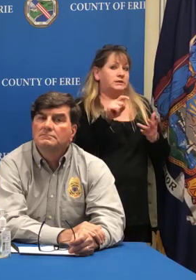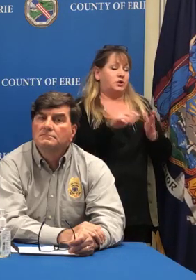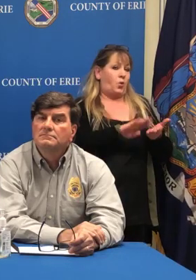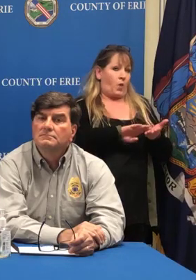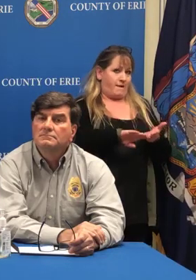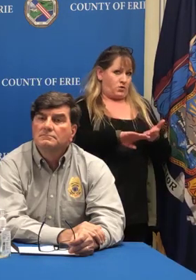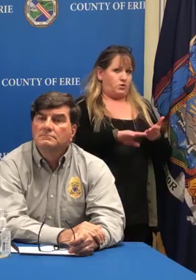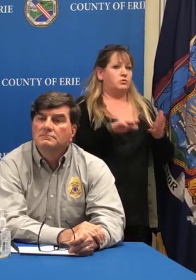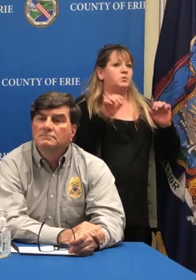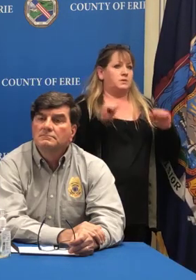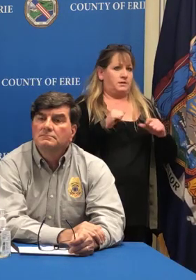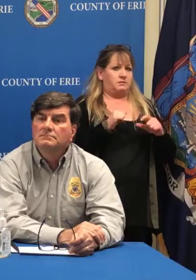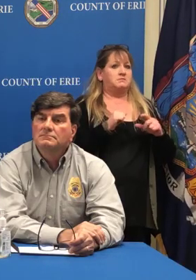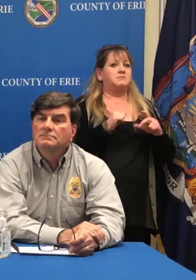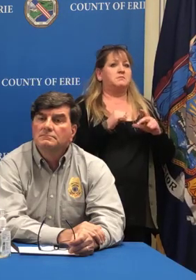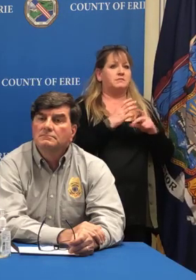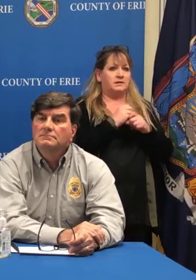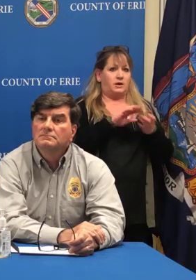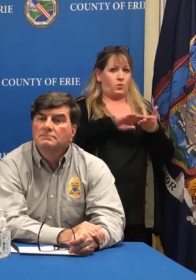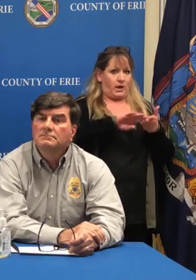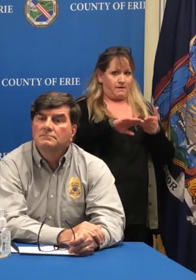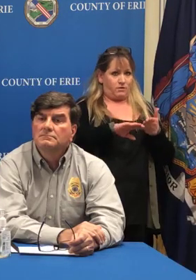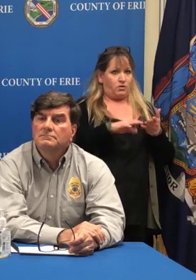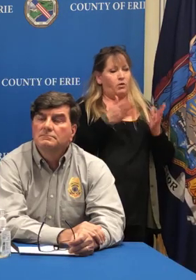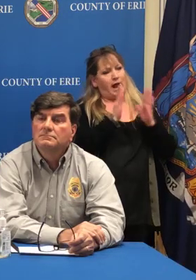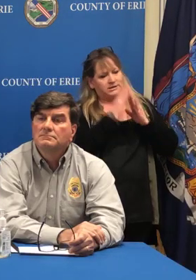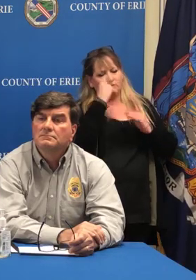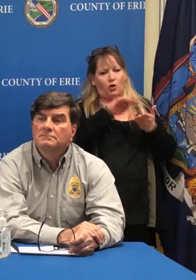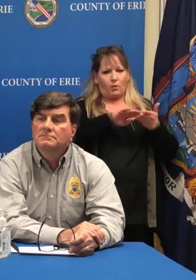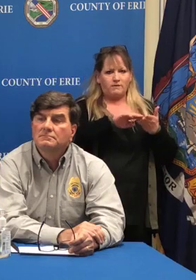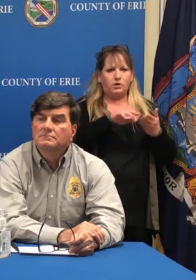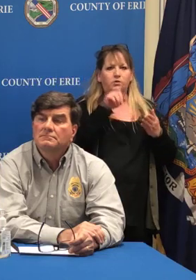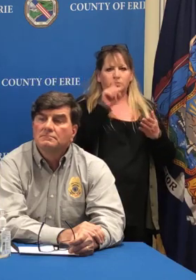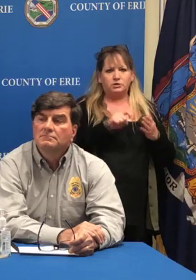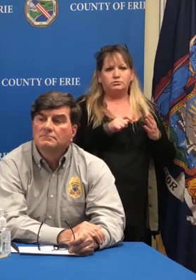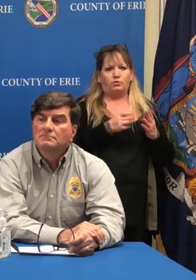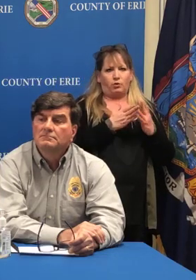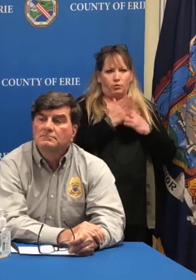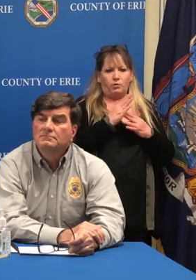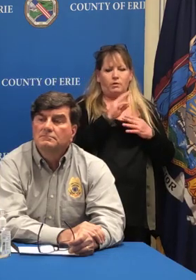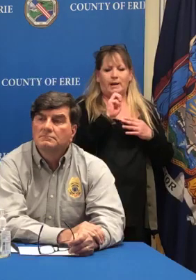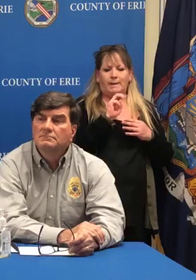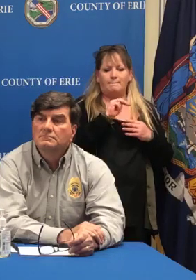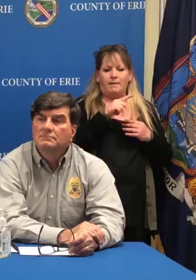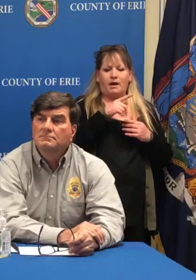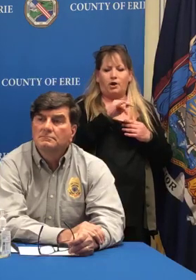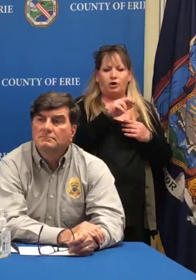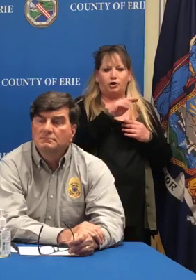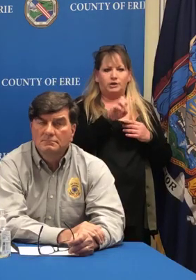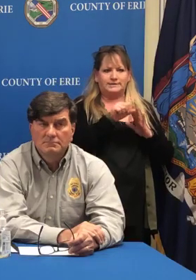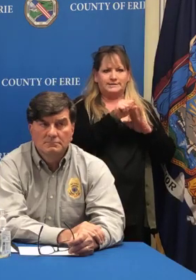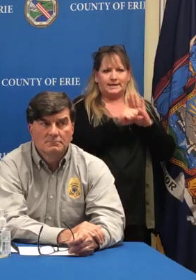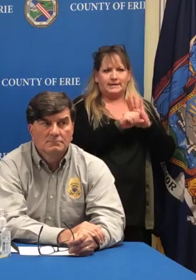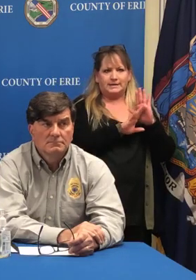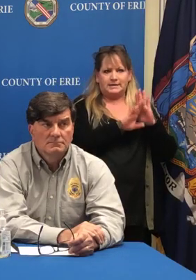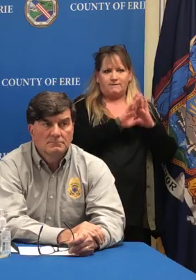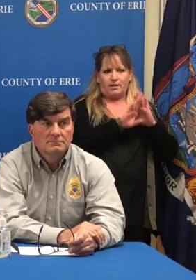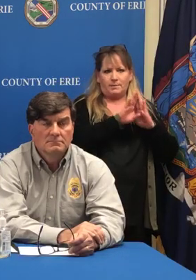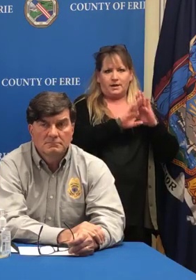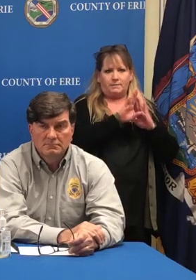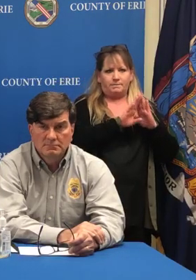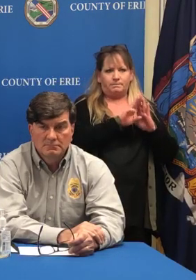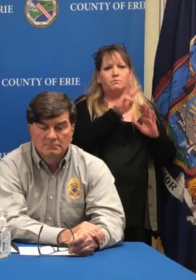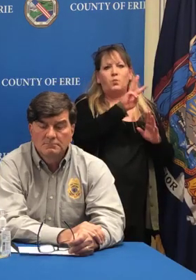a method to seek a waiver, you have to go through Empire State Development. I recommend you go to Empire State